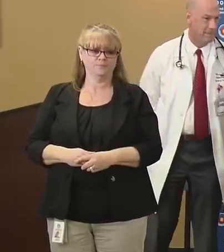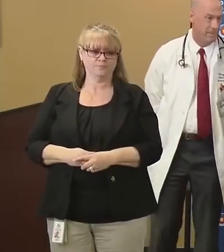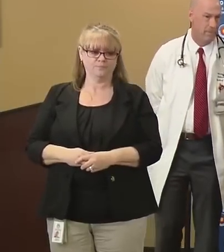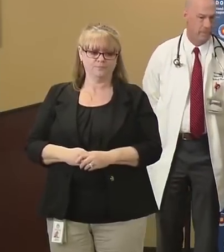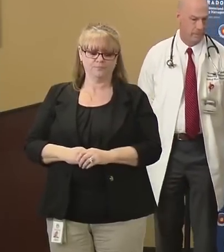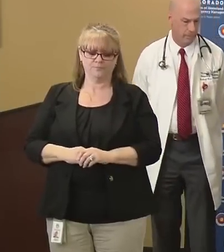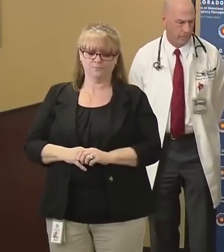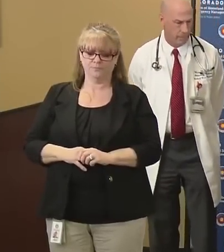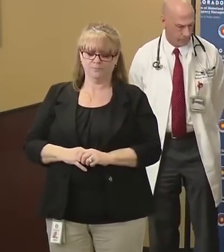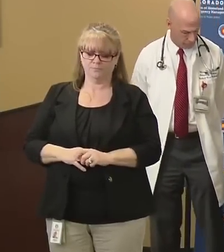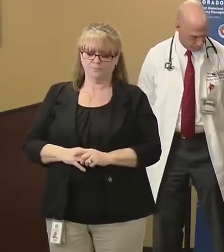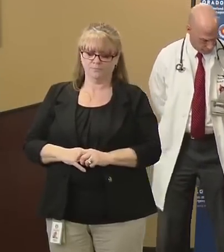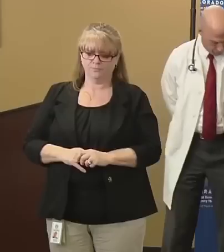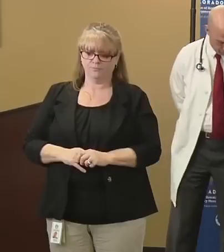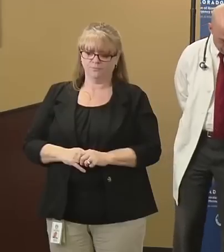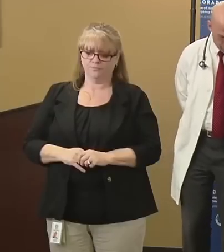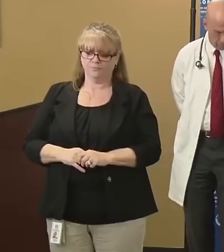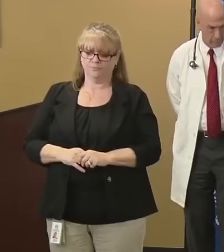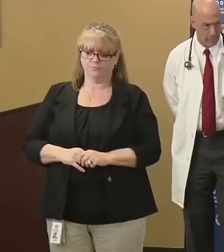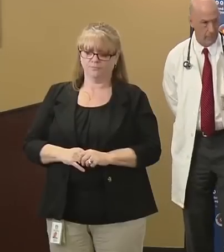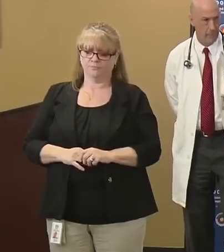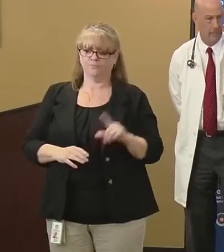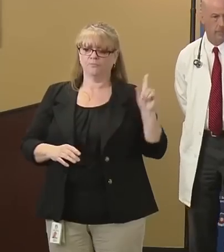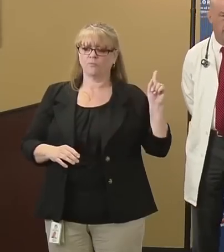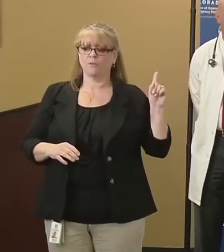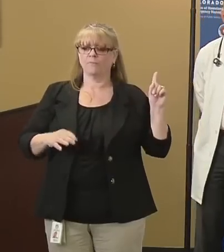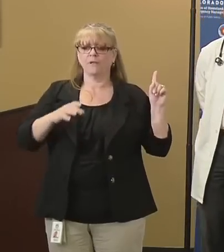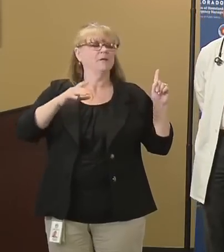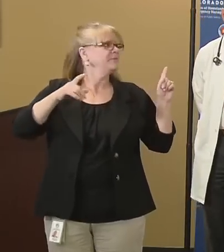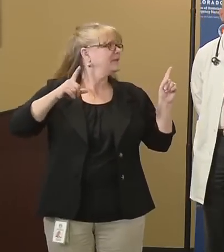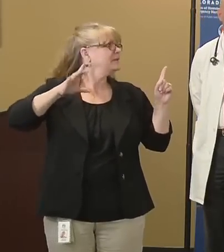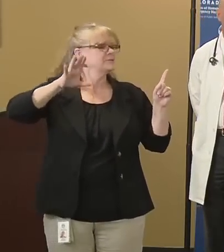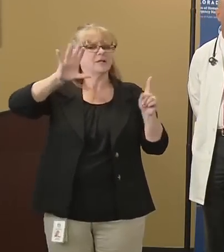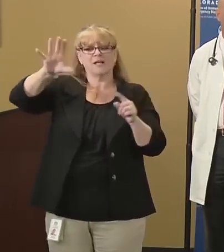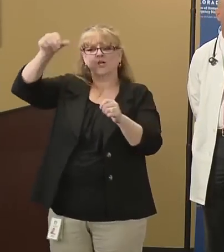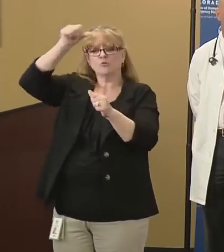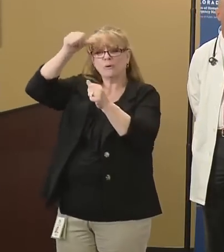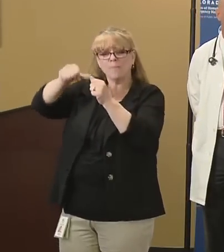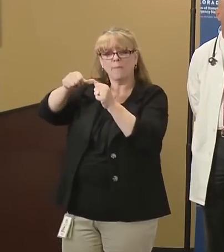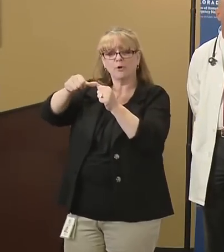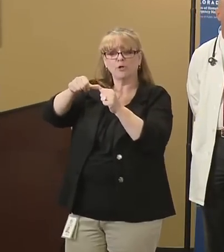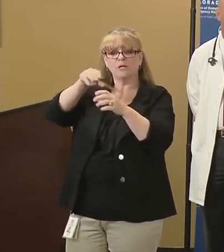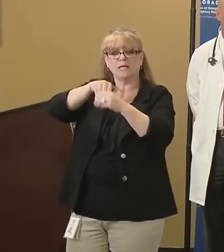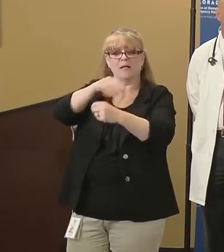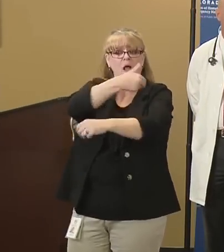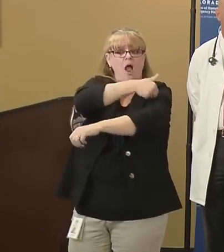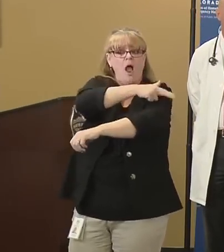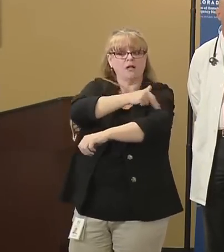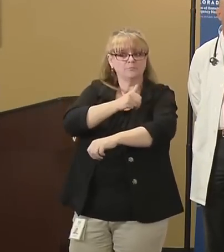And remember, the average hospital stay is often in excess of 20 days. So this